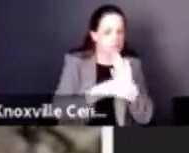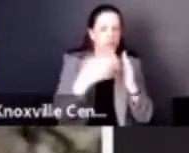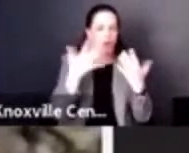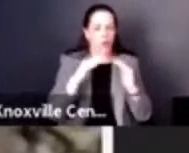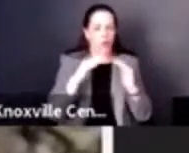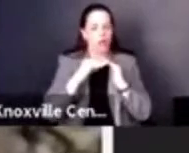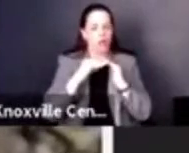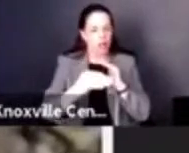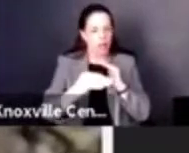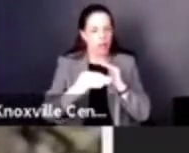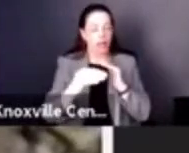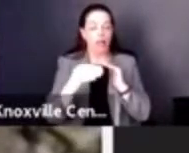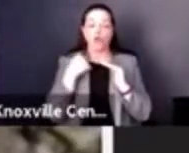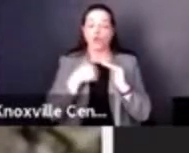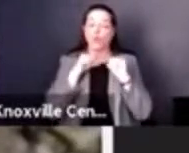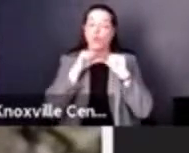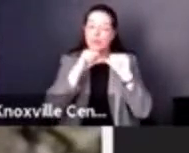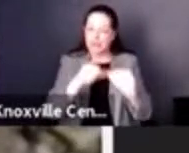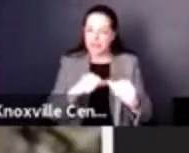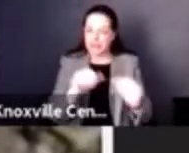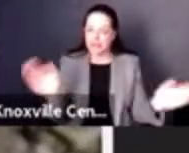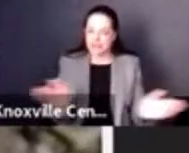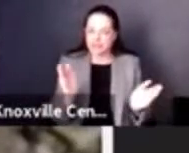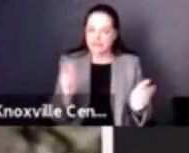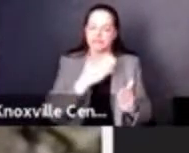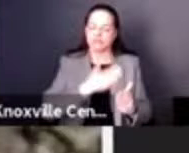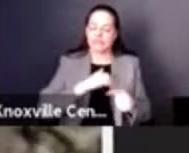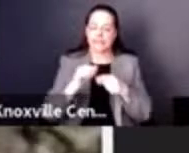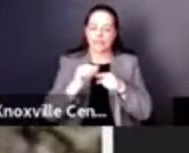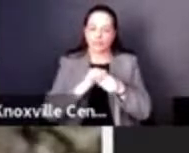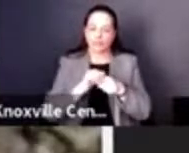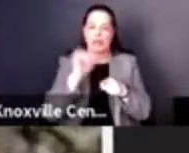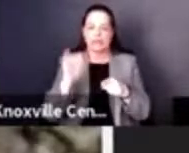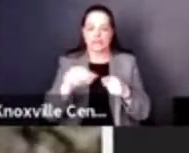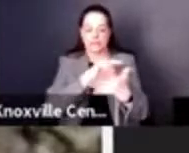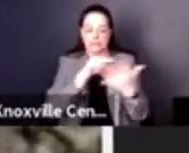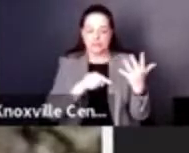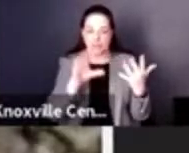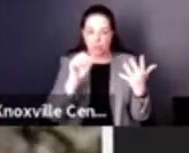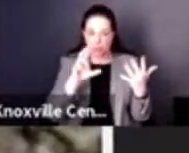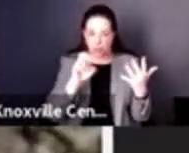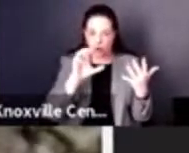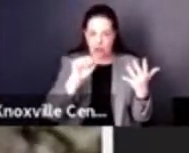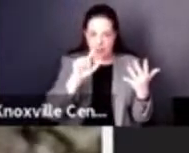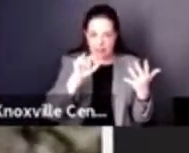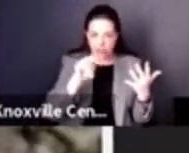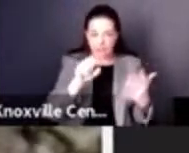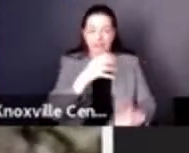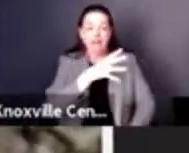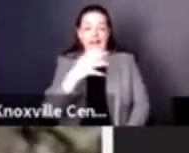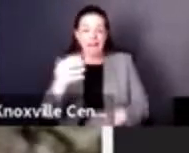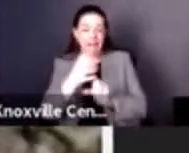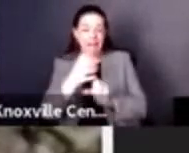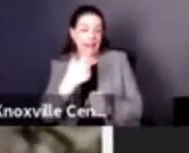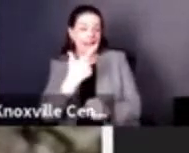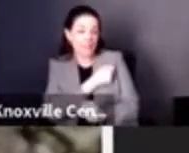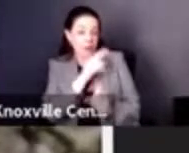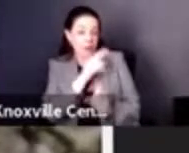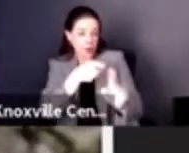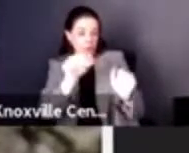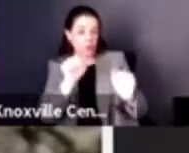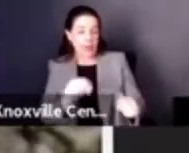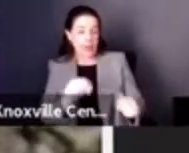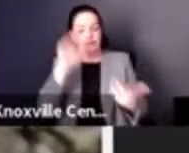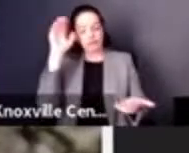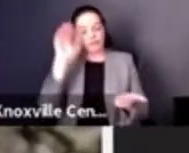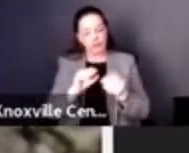continue, again, we can't say this enough, to urge folks to practice the 5 core actions and get vaccinated when you're able to reduce the spread of disease